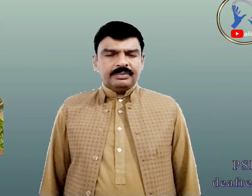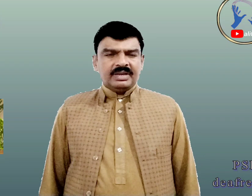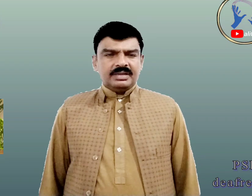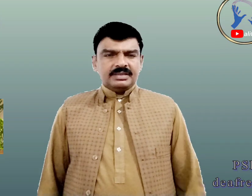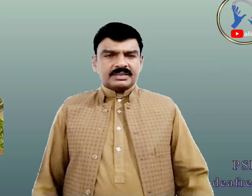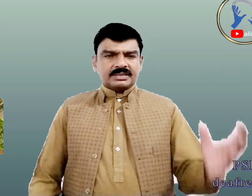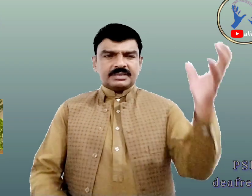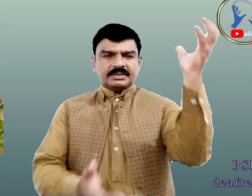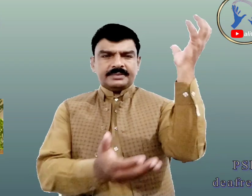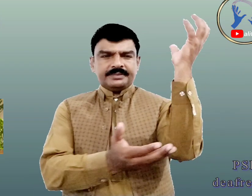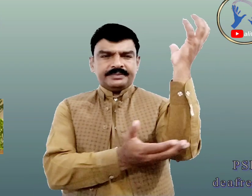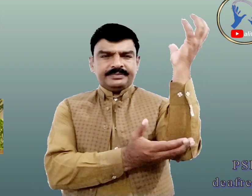plants,